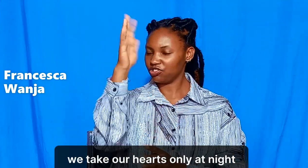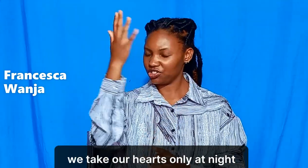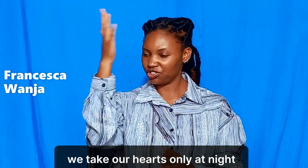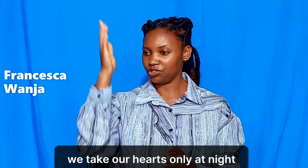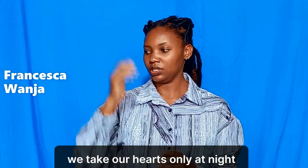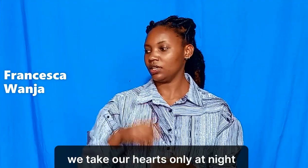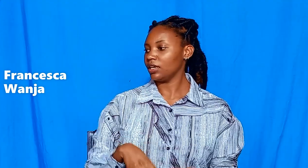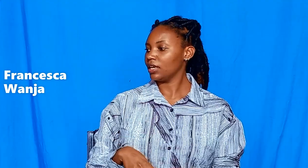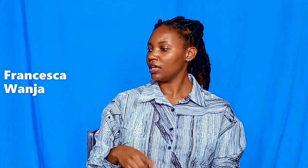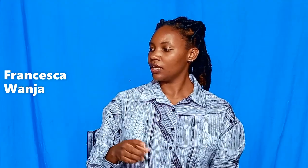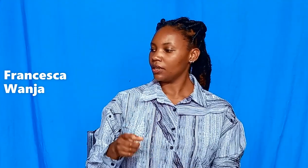night.